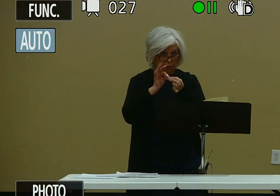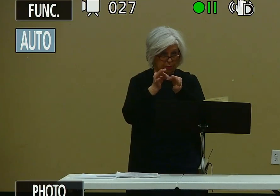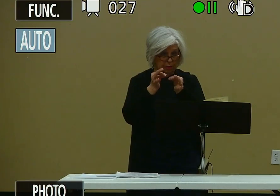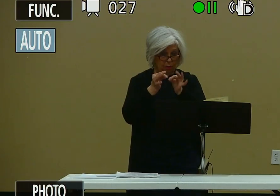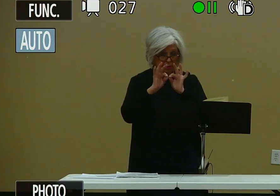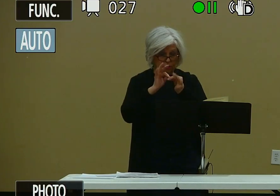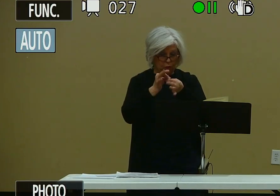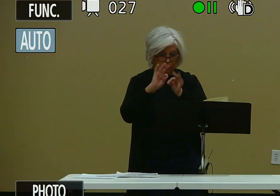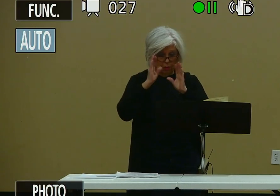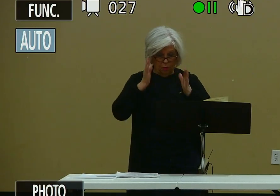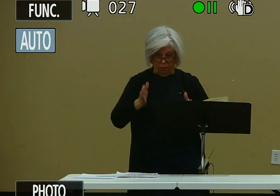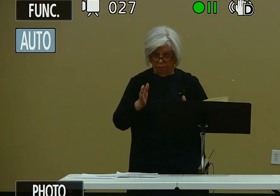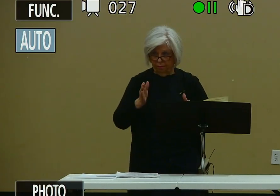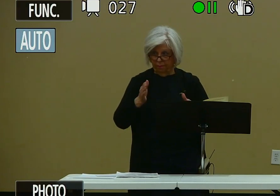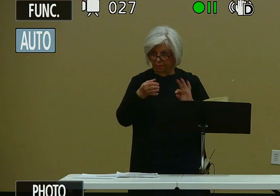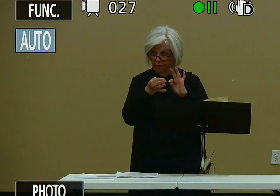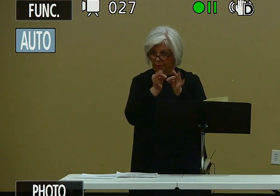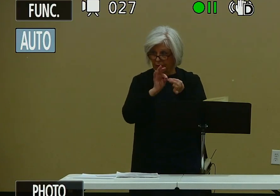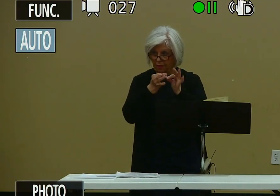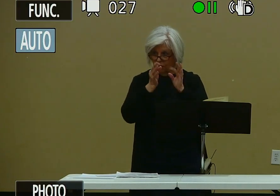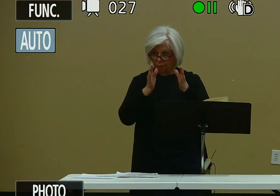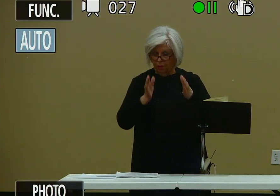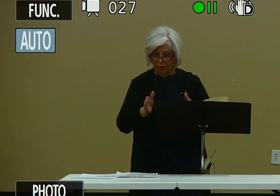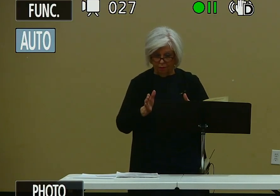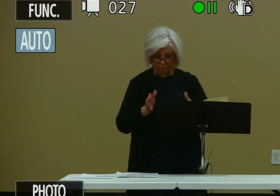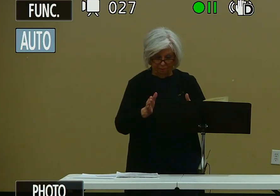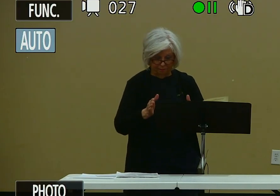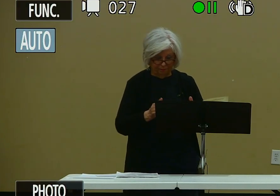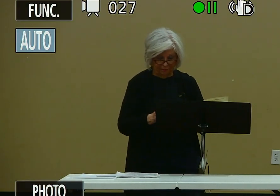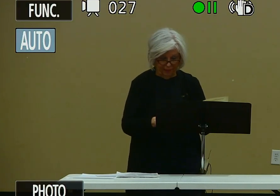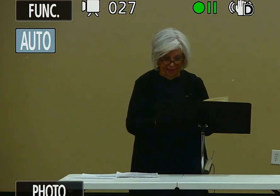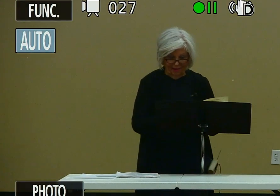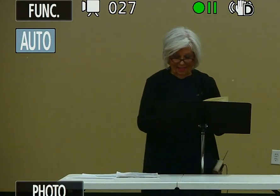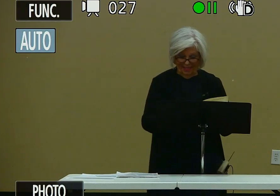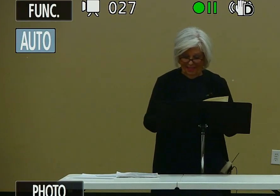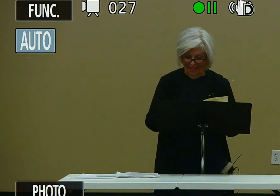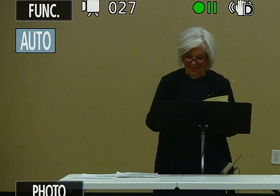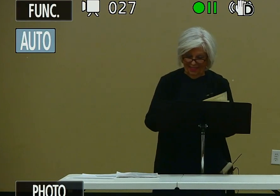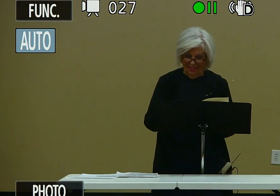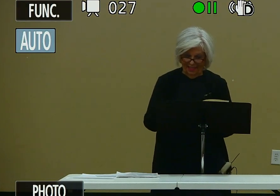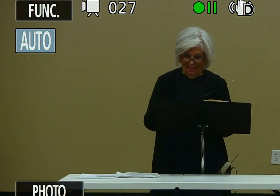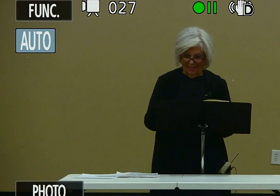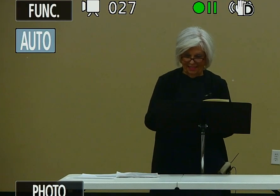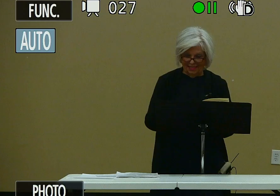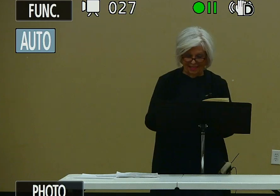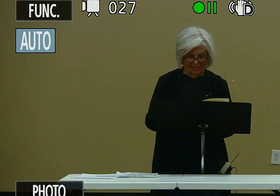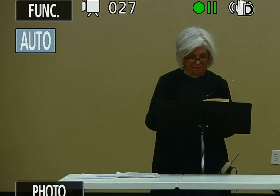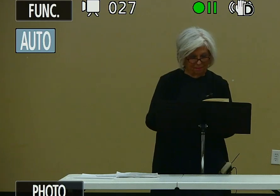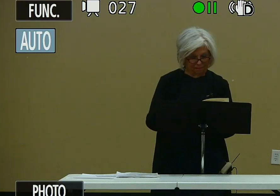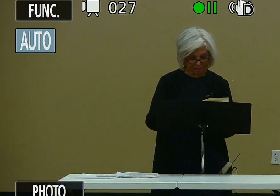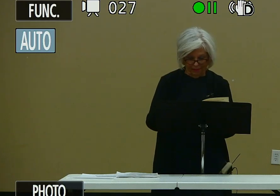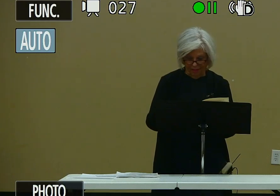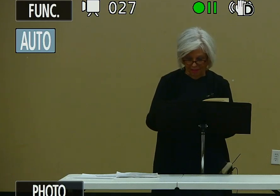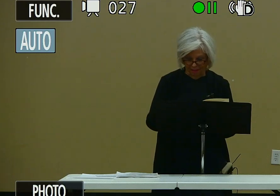Interpret or interpreter. Interpreter. And then, let's see.